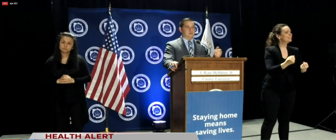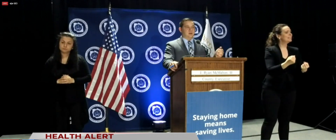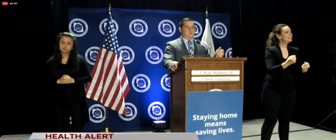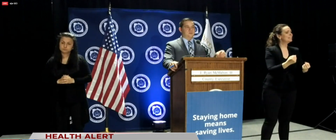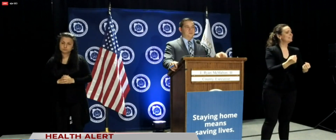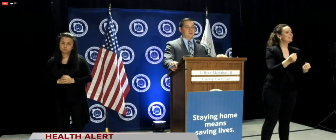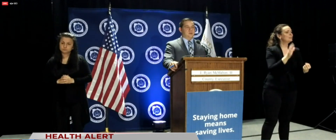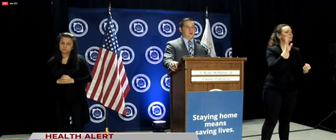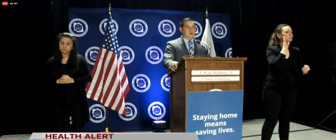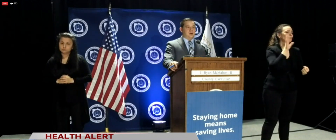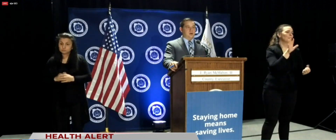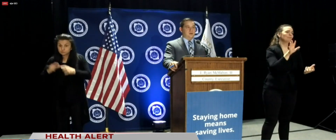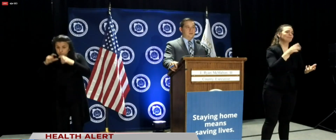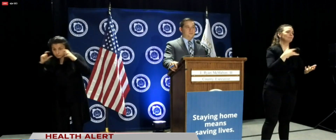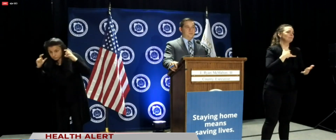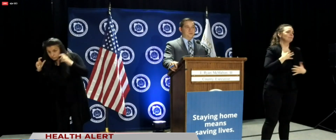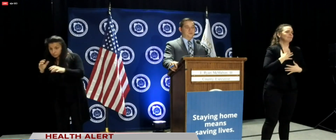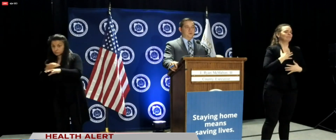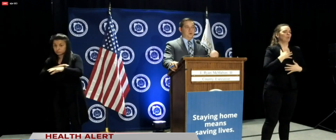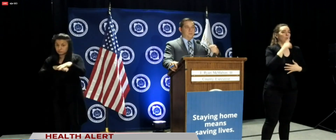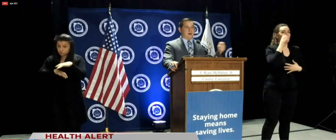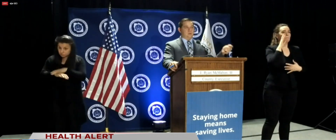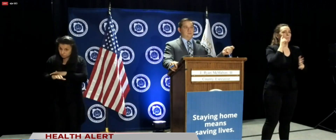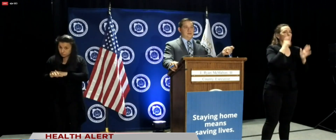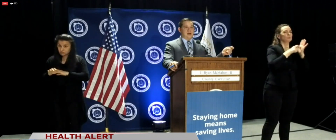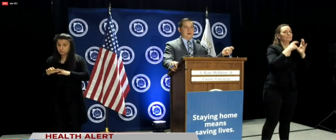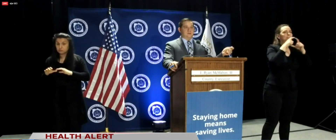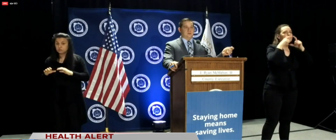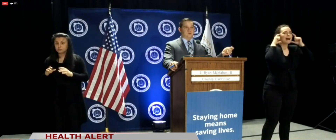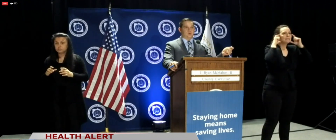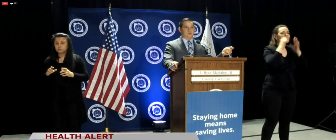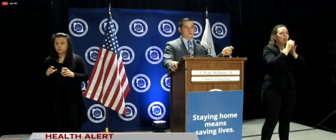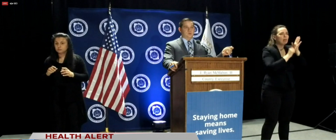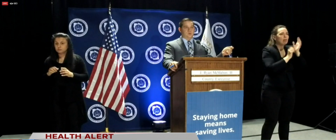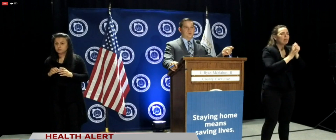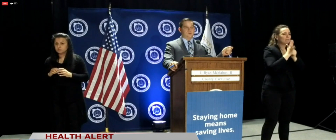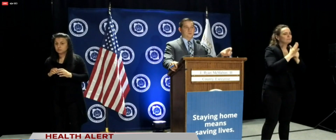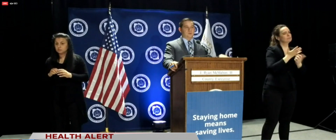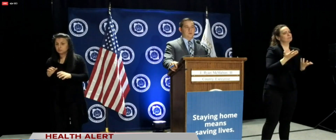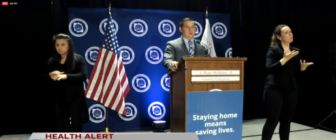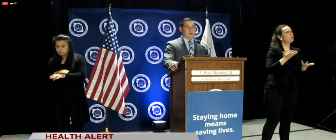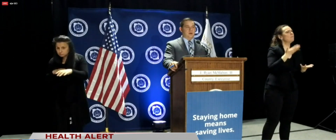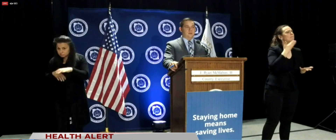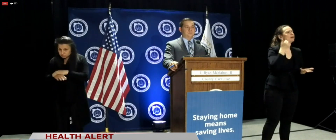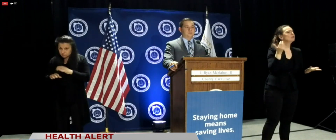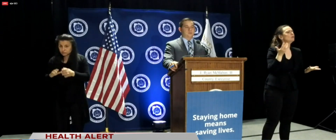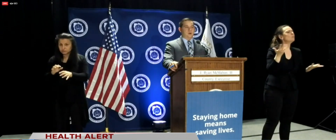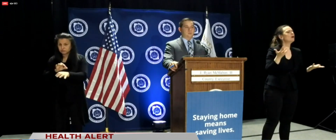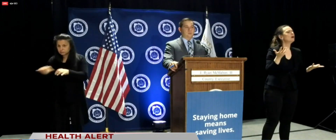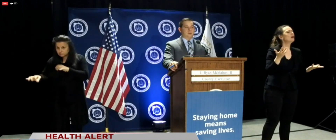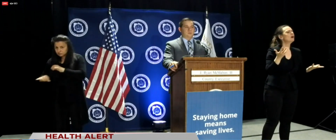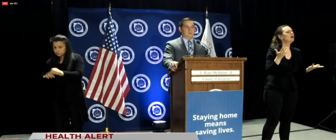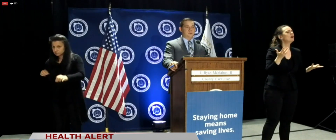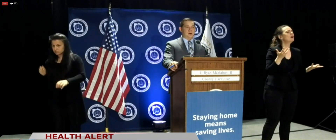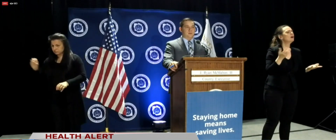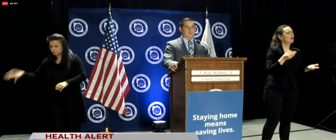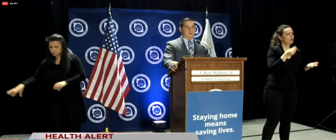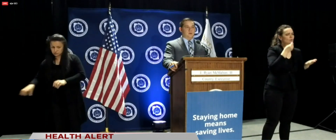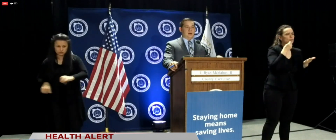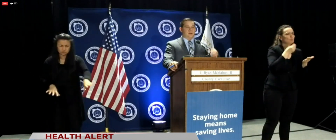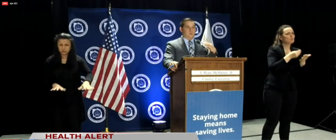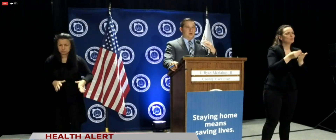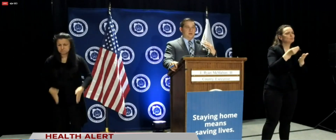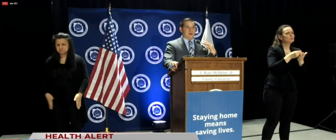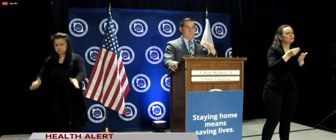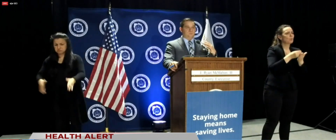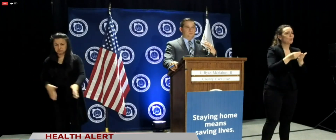masks and the gloves. People are just throwing them outside after you leave the grocery stores. Please don't. Think about